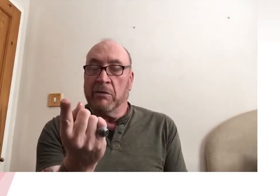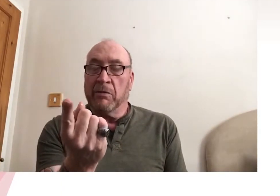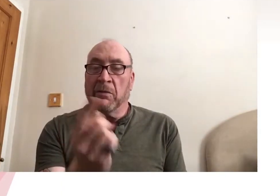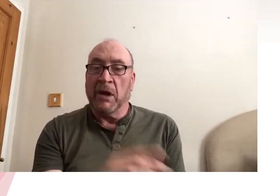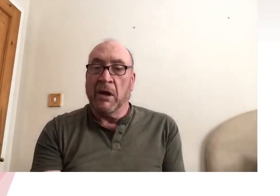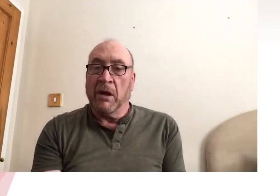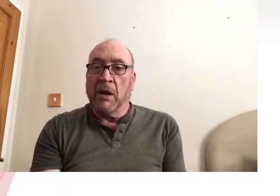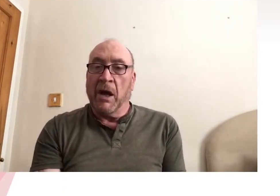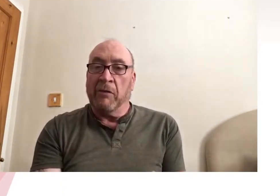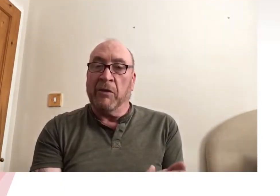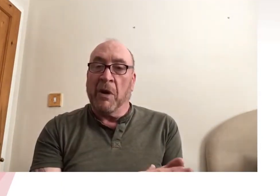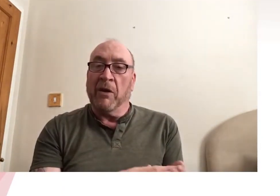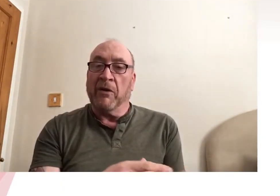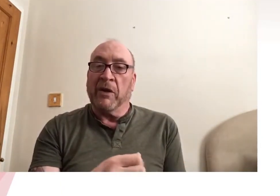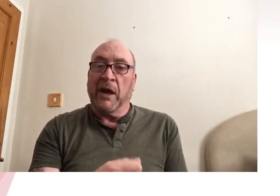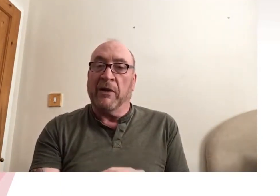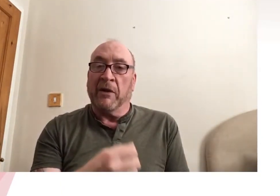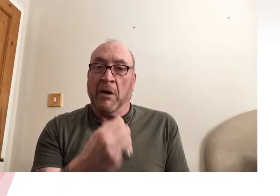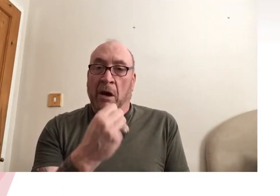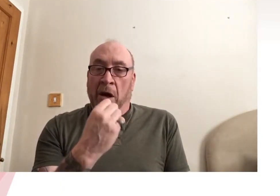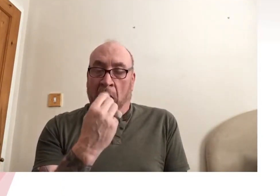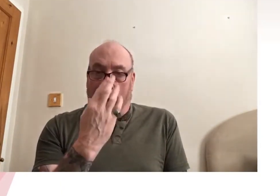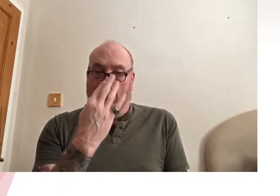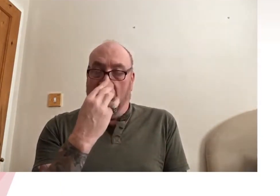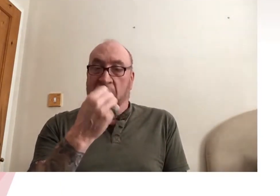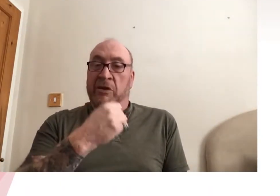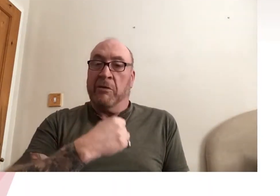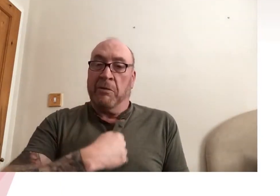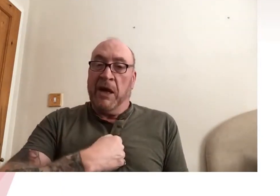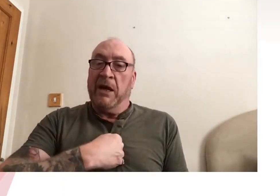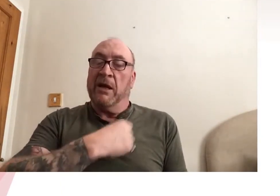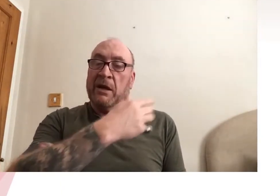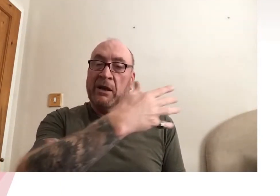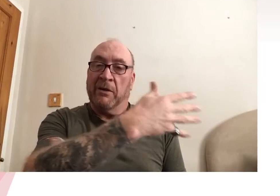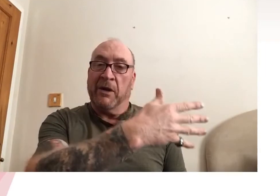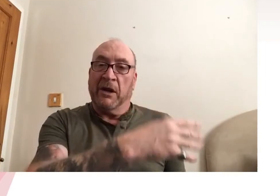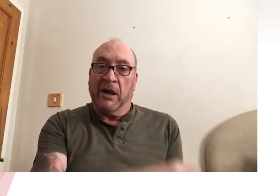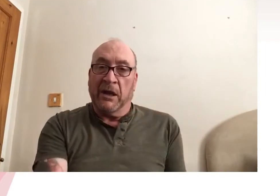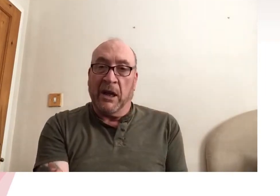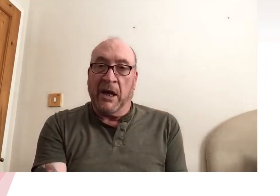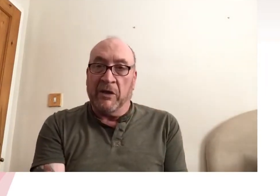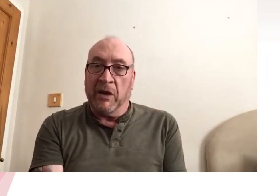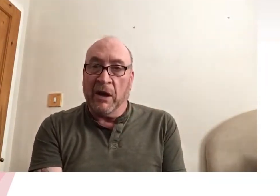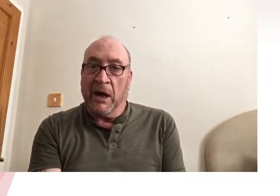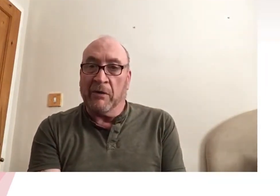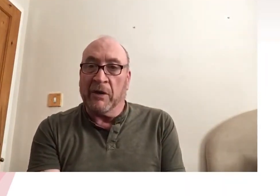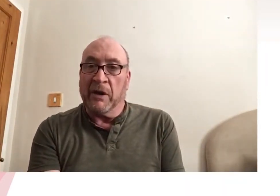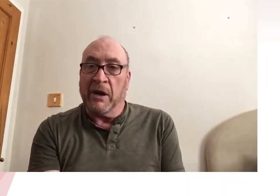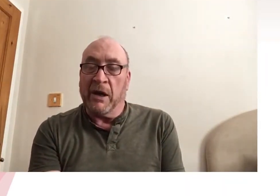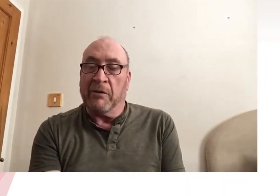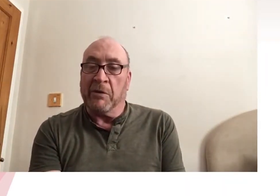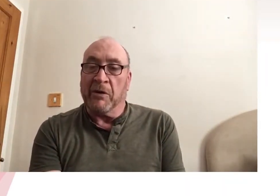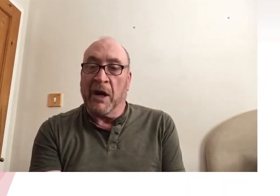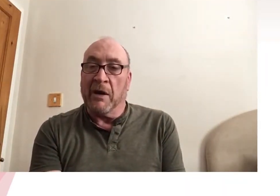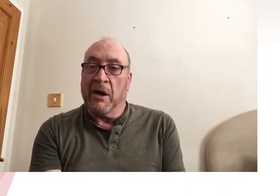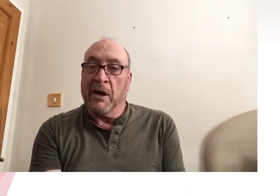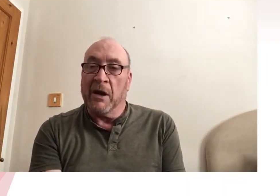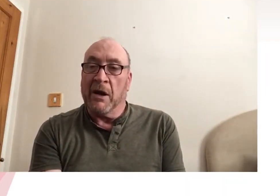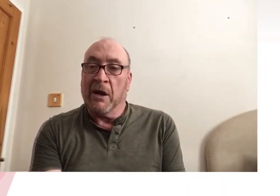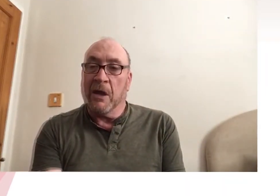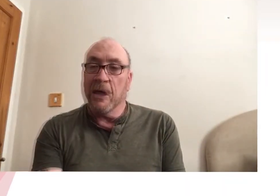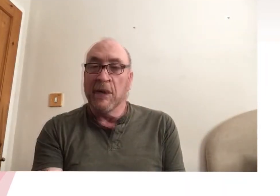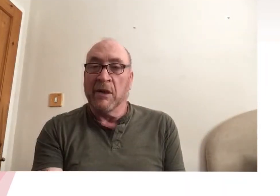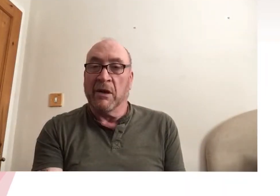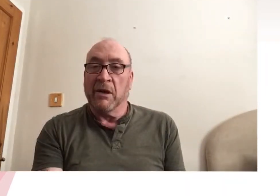you. And in response it's age me, and then they give the age out in response to that.